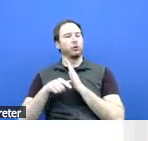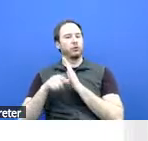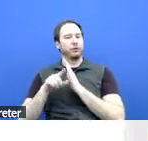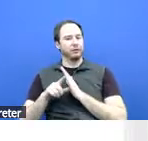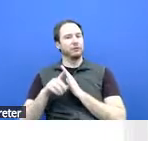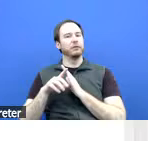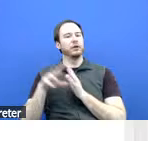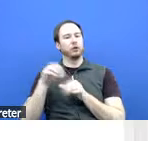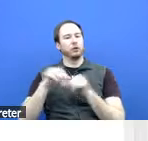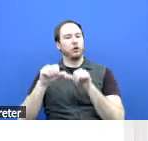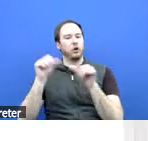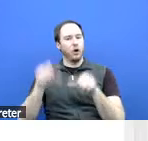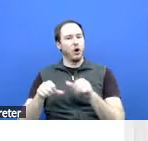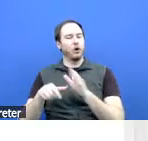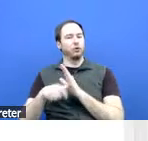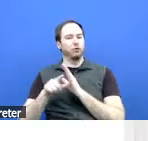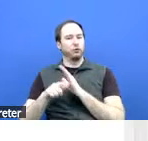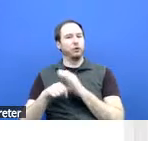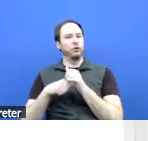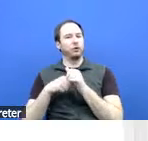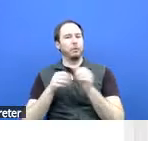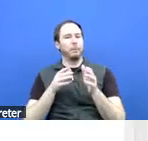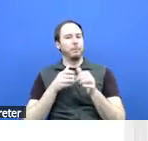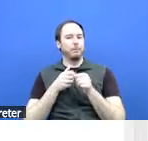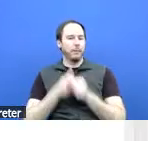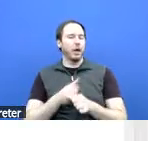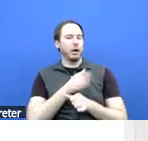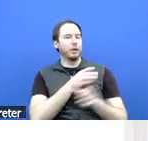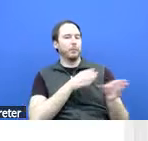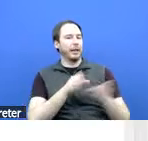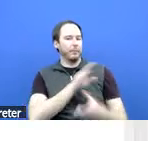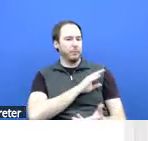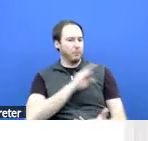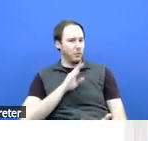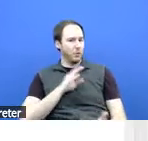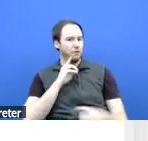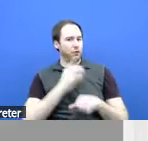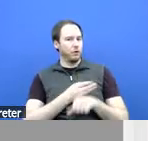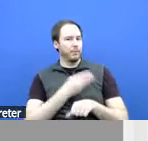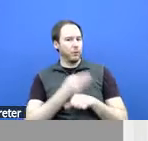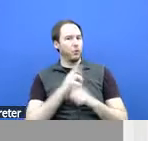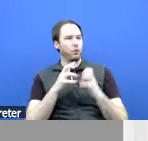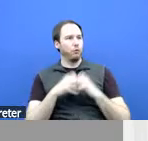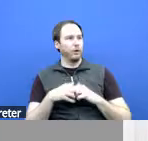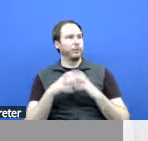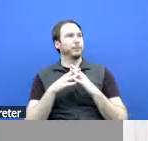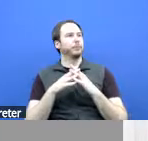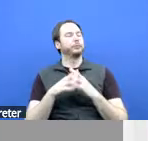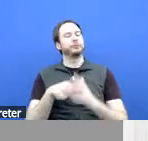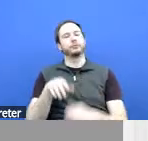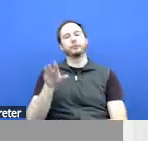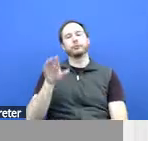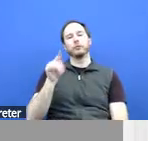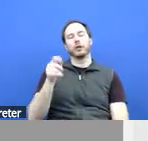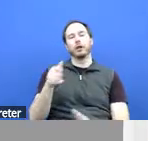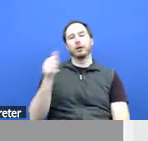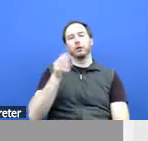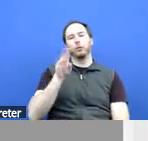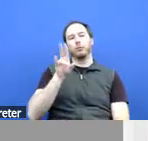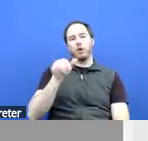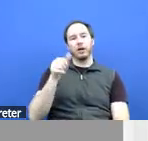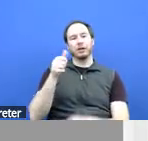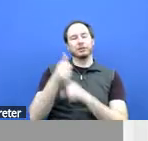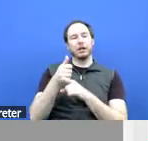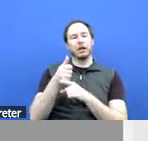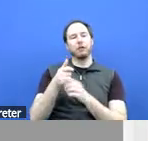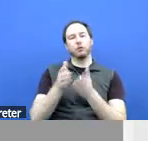architectural review of any building improvements. Wilmerite itself is requesting the modification of